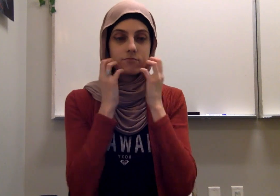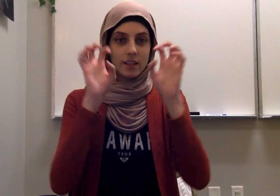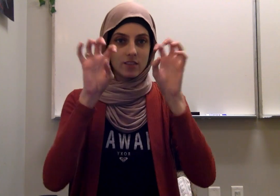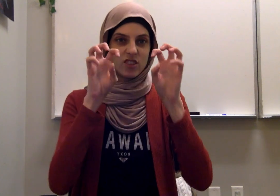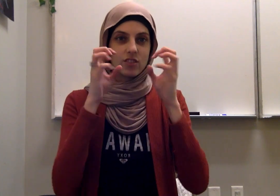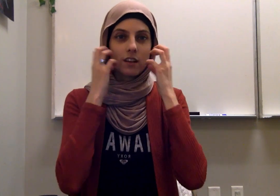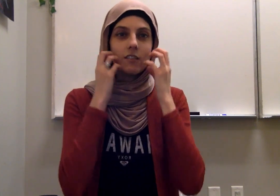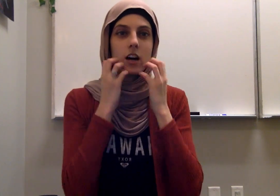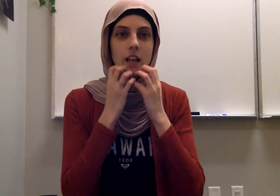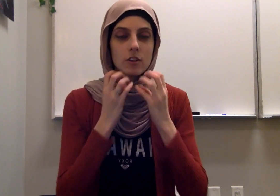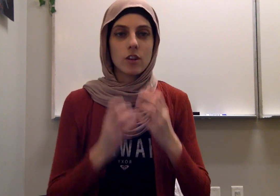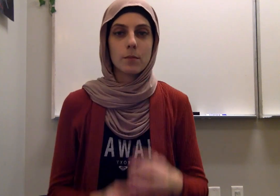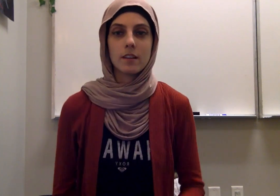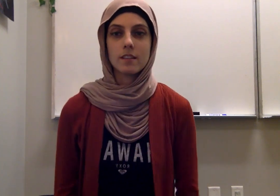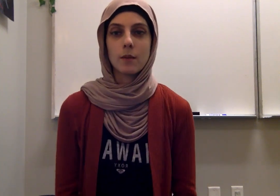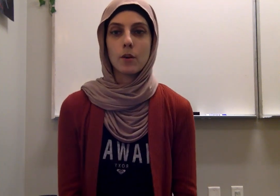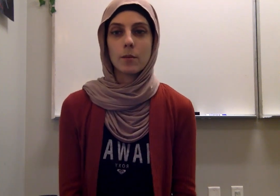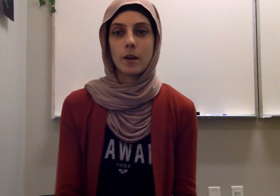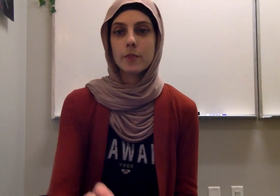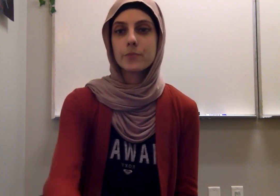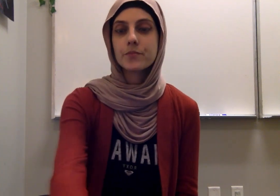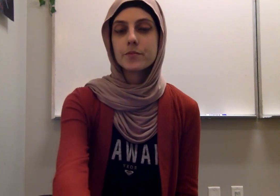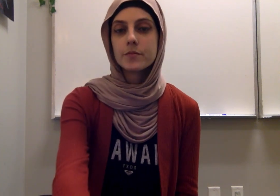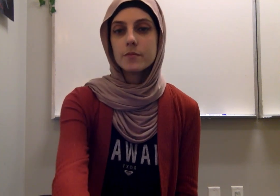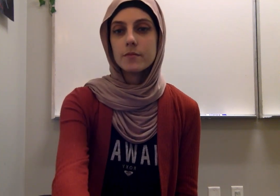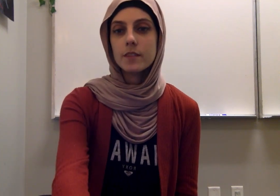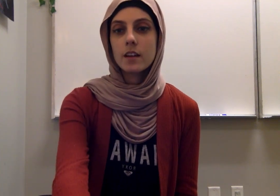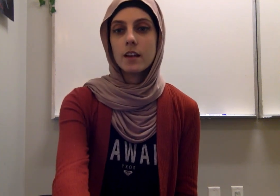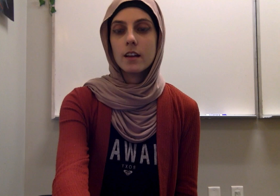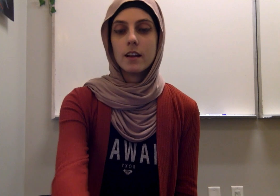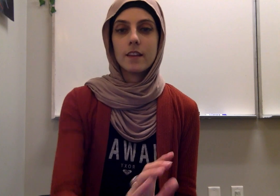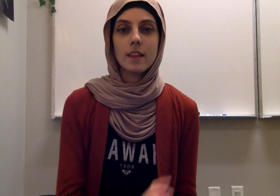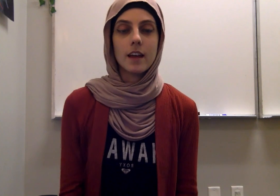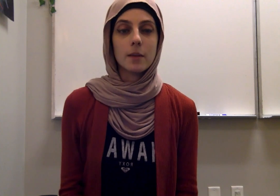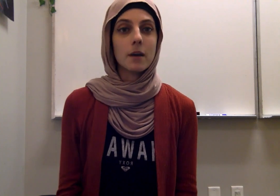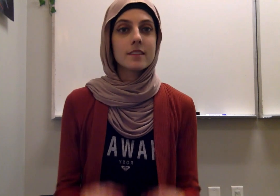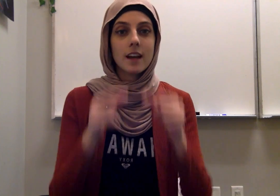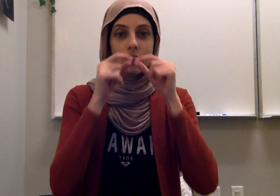it's just the claw hand shape, but that's the important part. And then mustache.